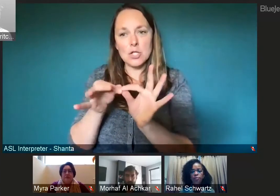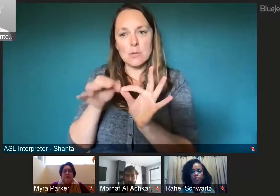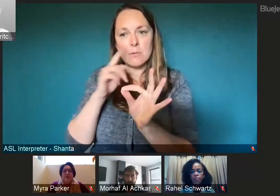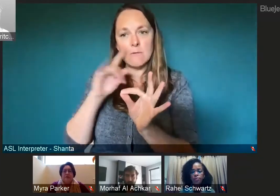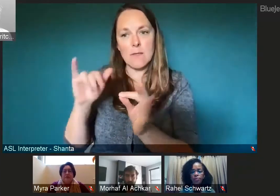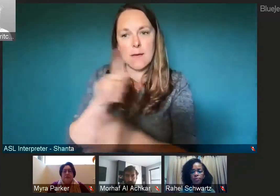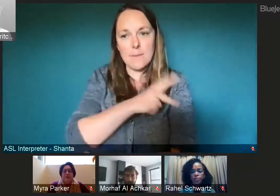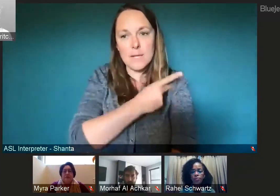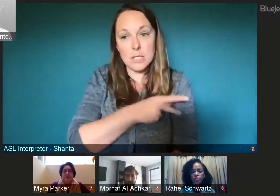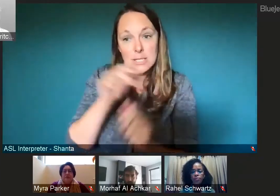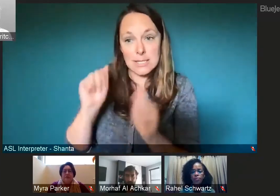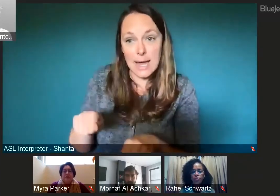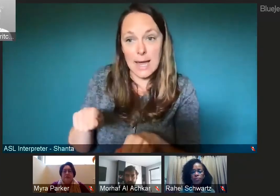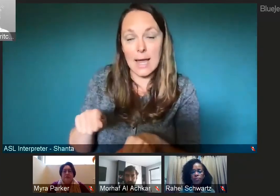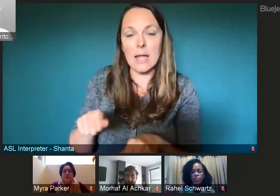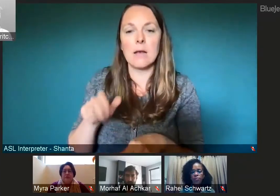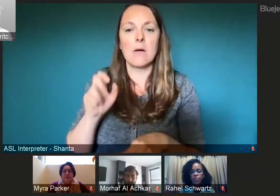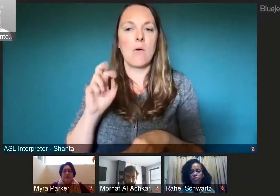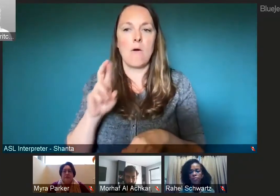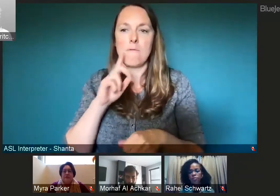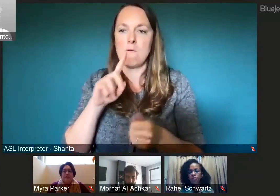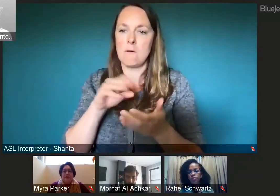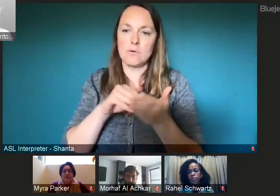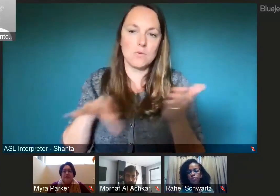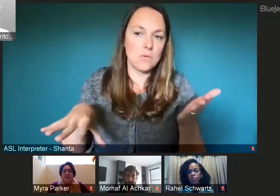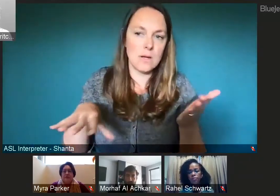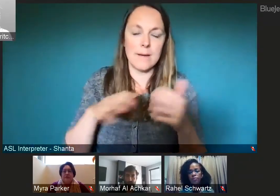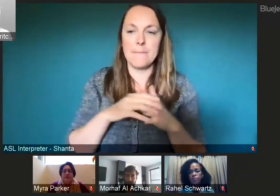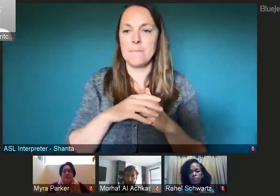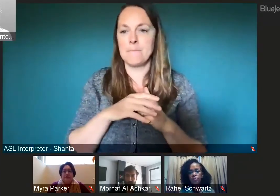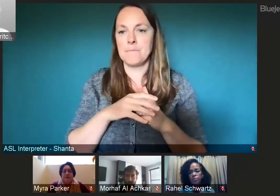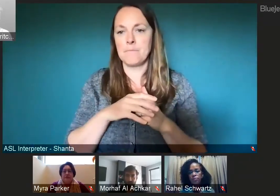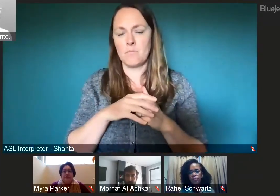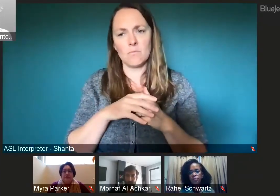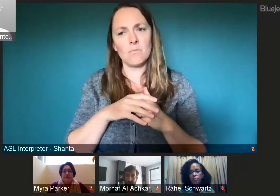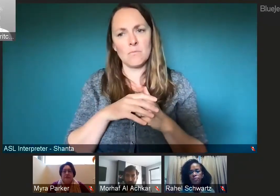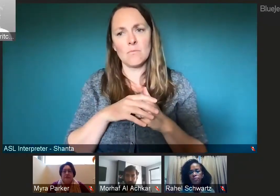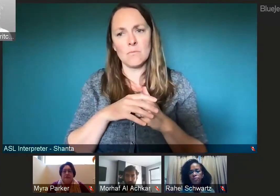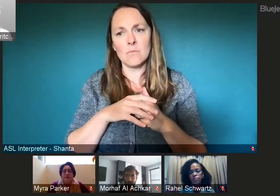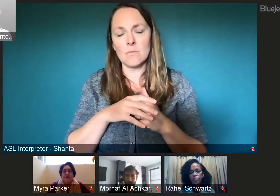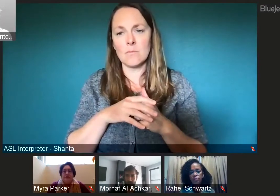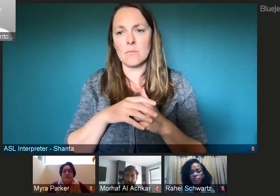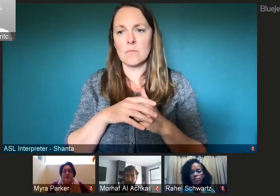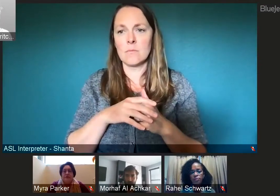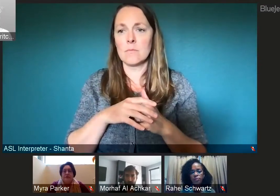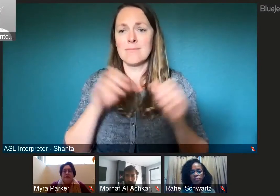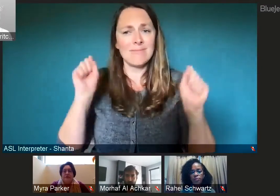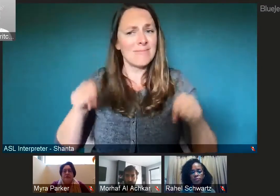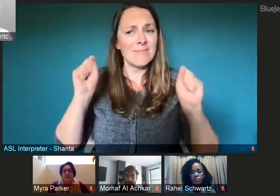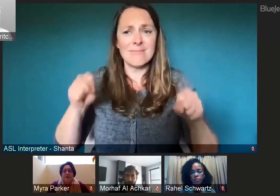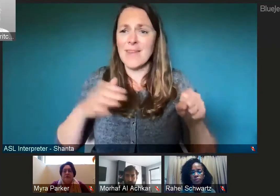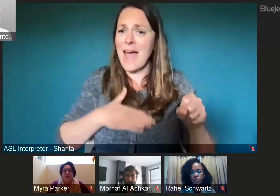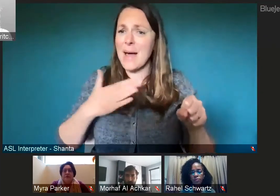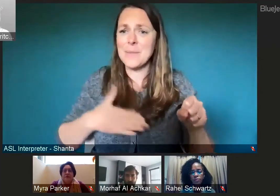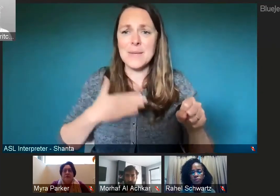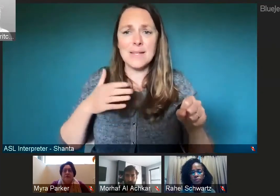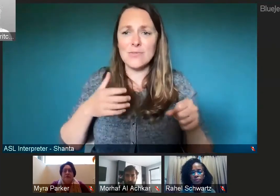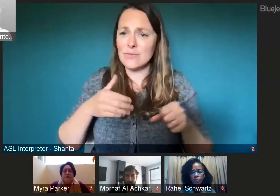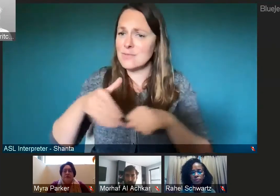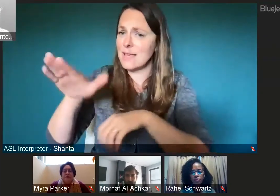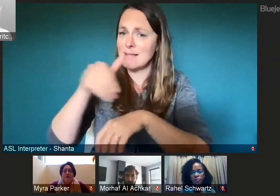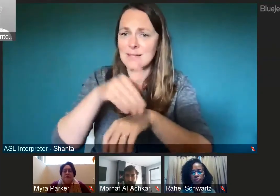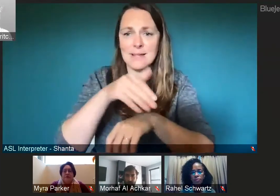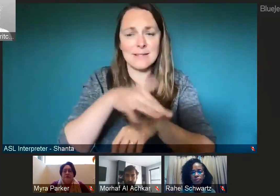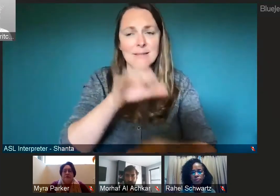patient or for this student? We would be so happy to do that, but